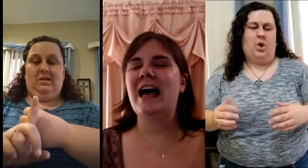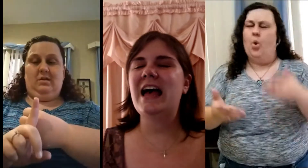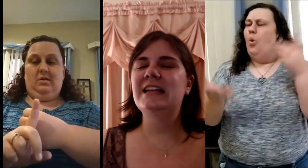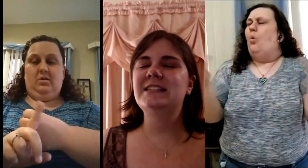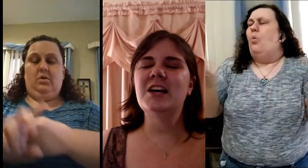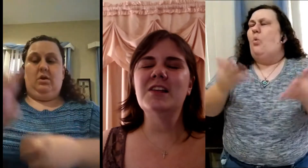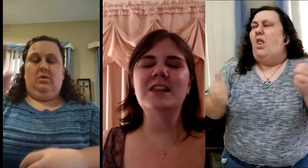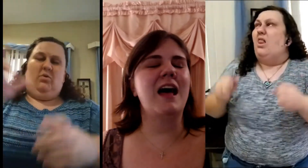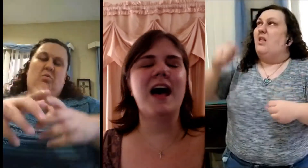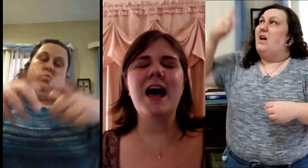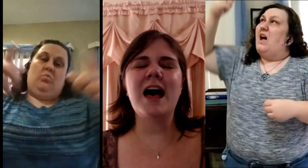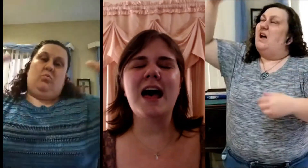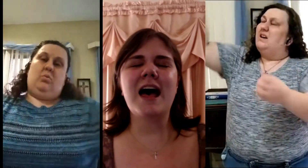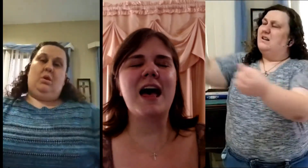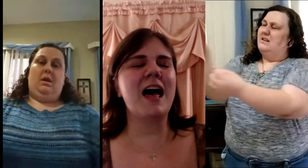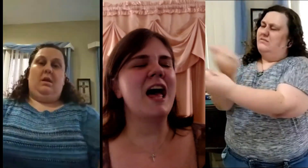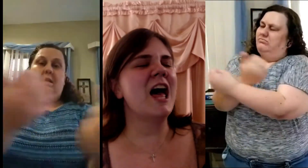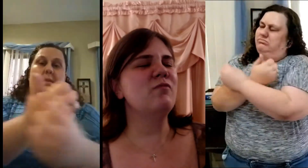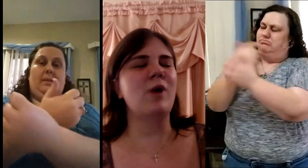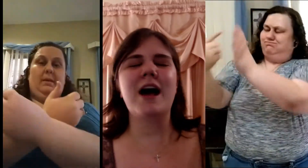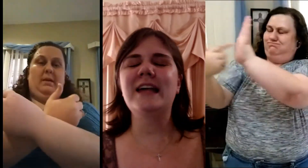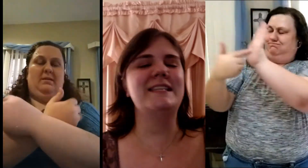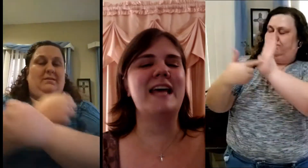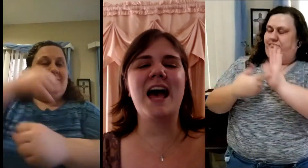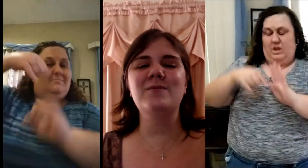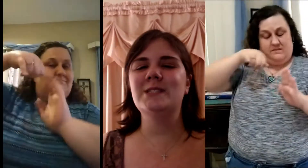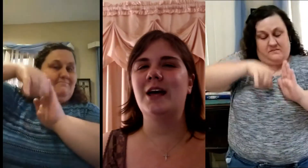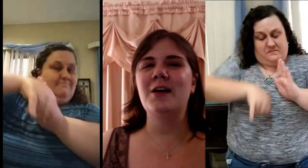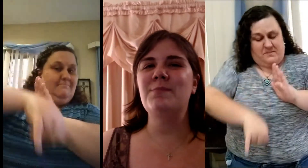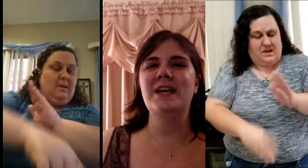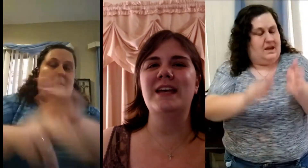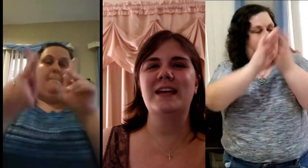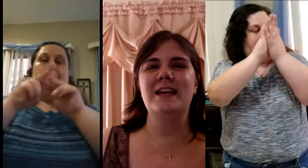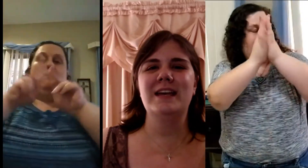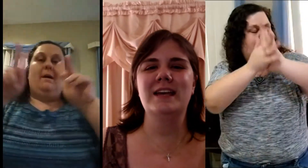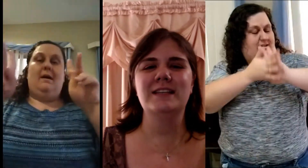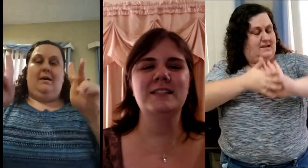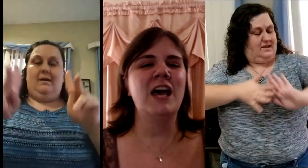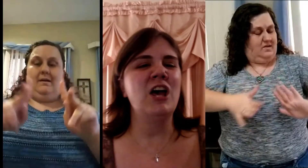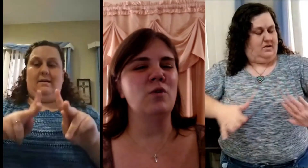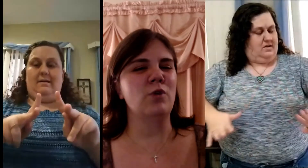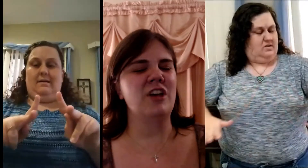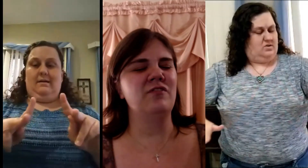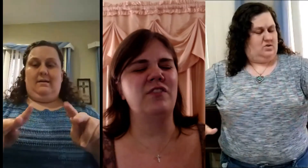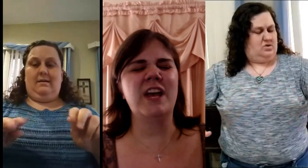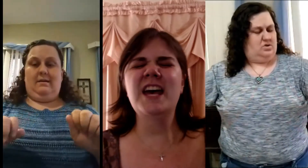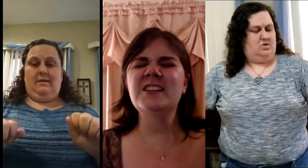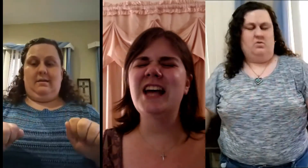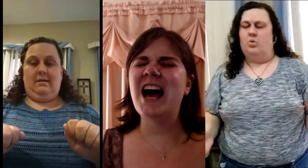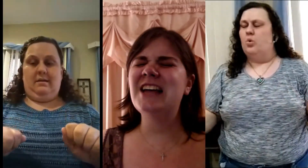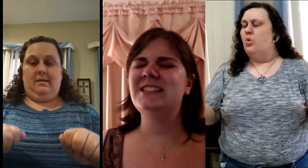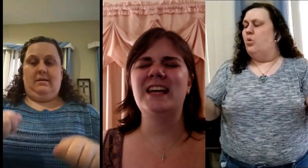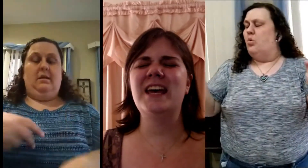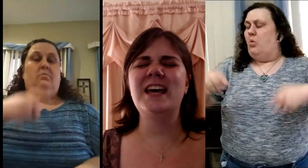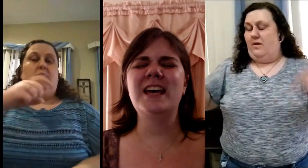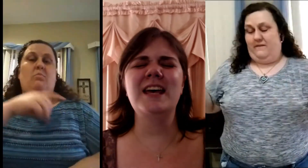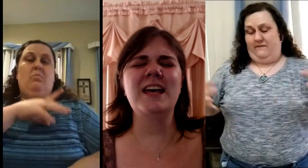What heights of love, what depths of peace, when fears